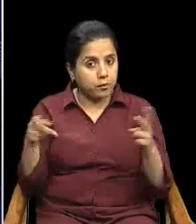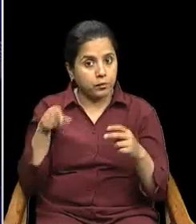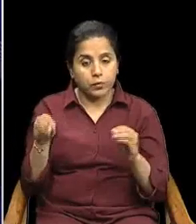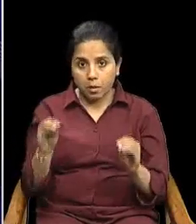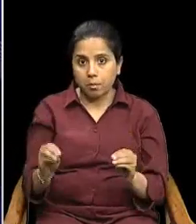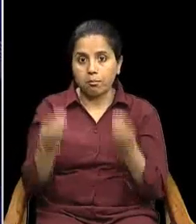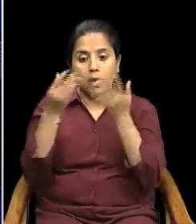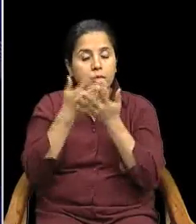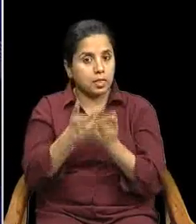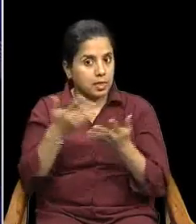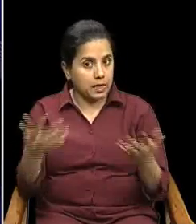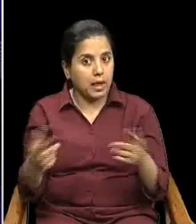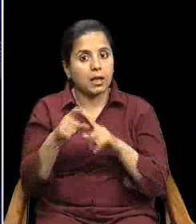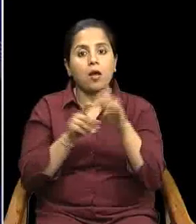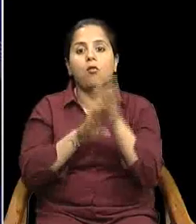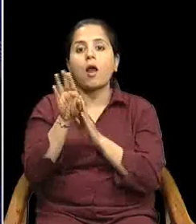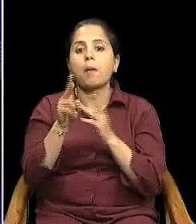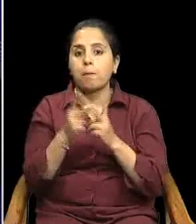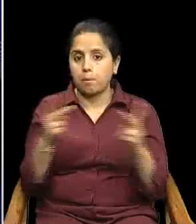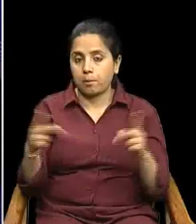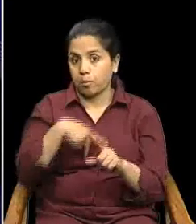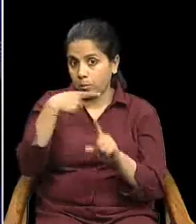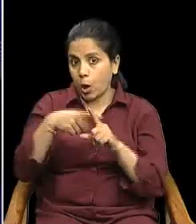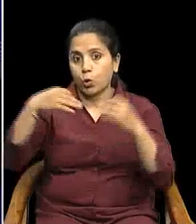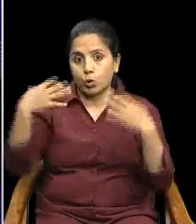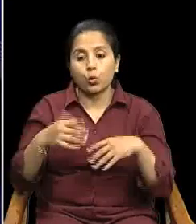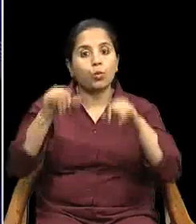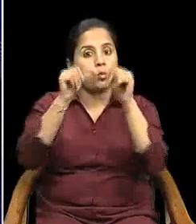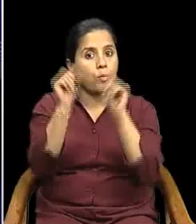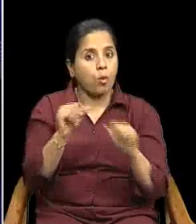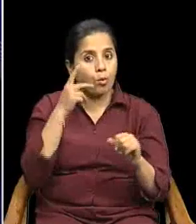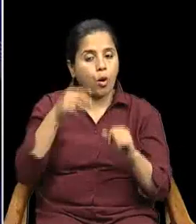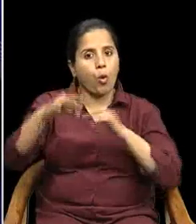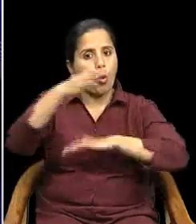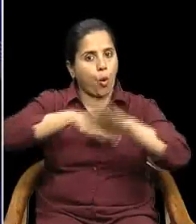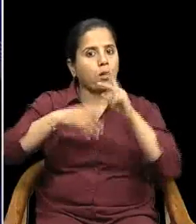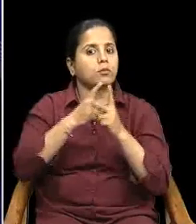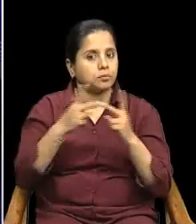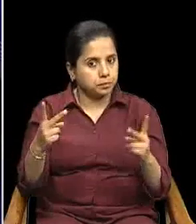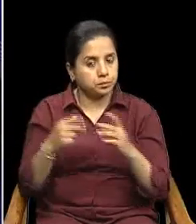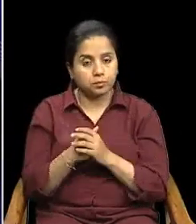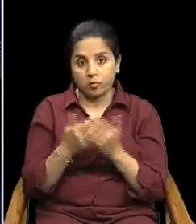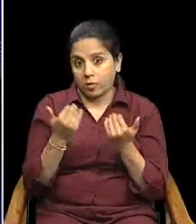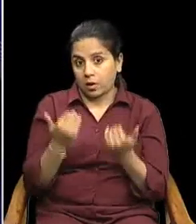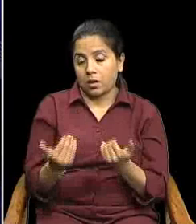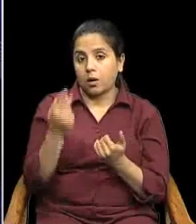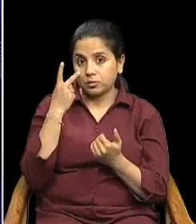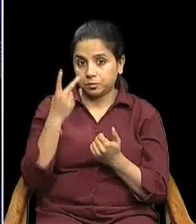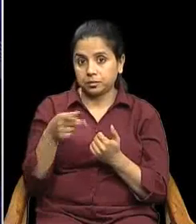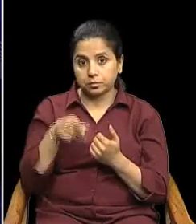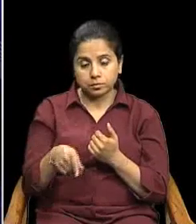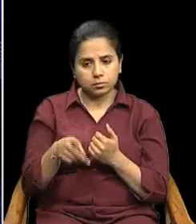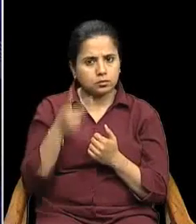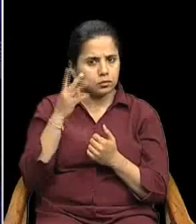improved product development, or a new model of organization. Now, the